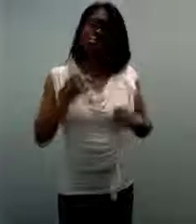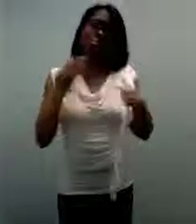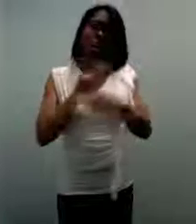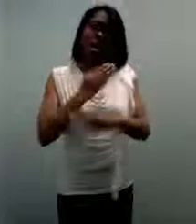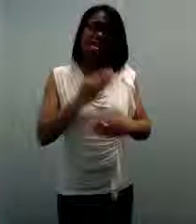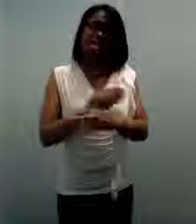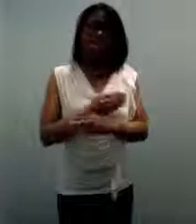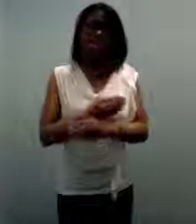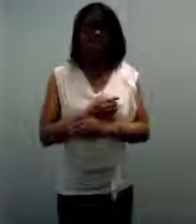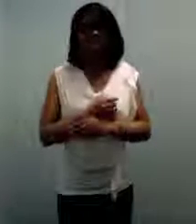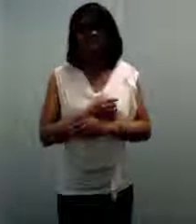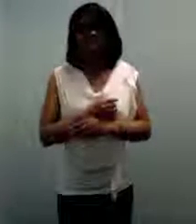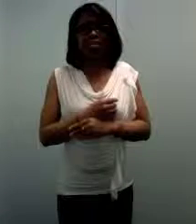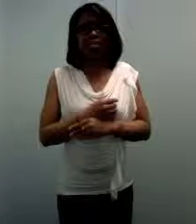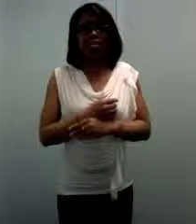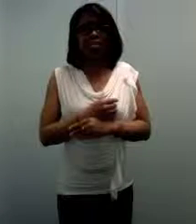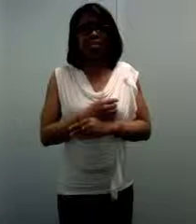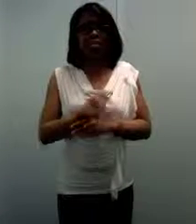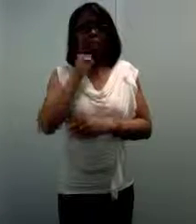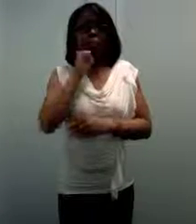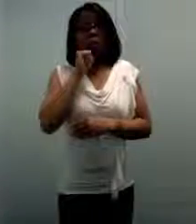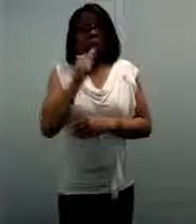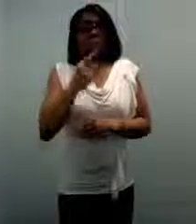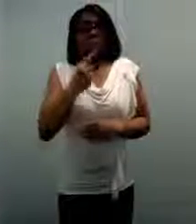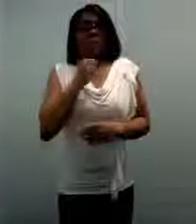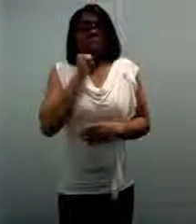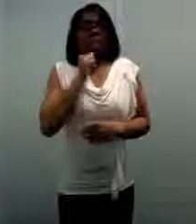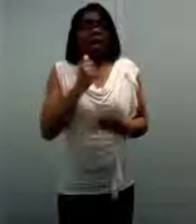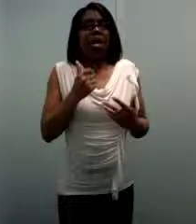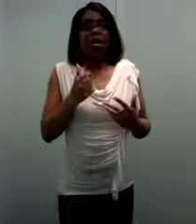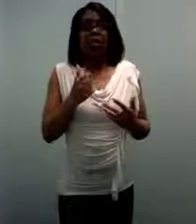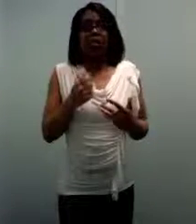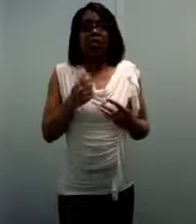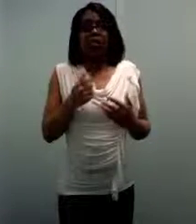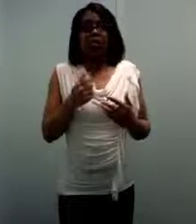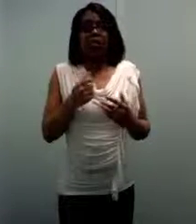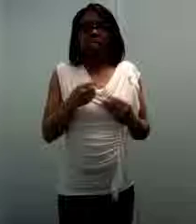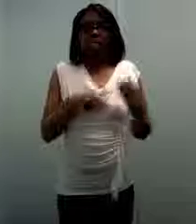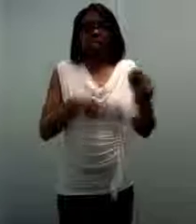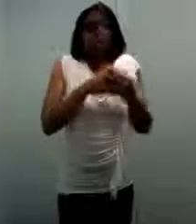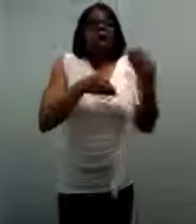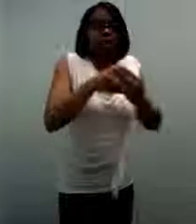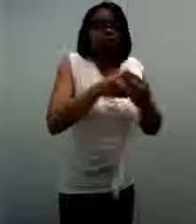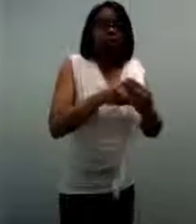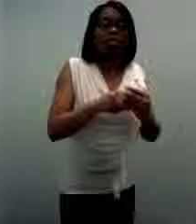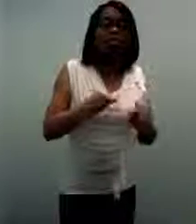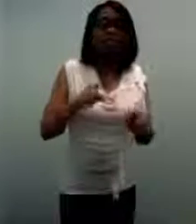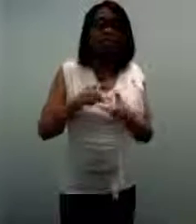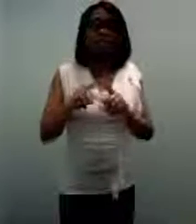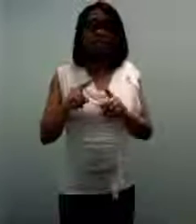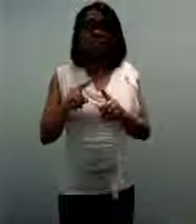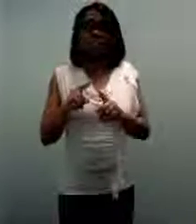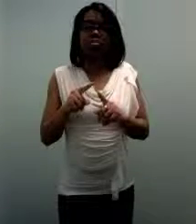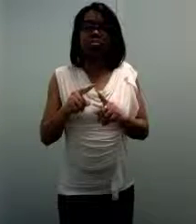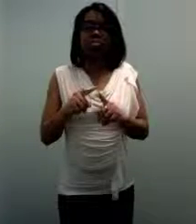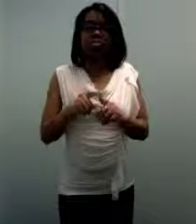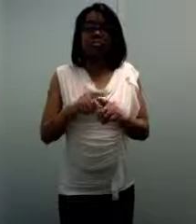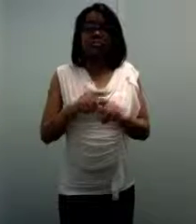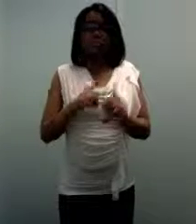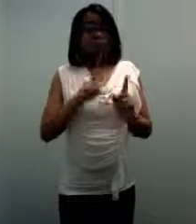This isn't some optional extra. And the country that does this first will, in my view, leapfrog others